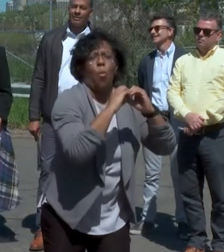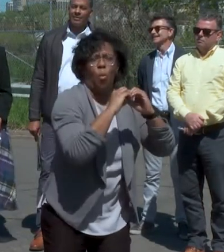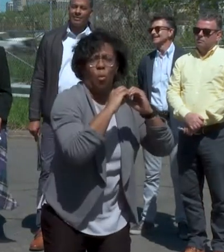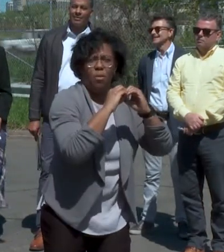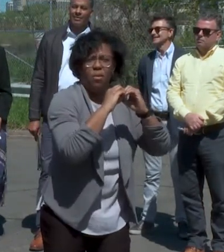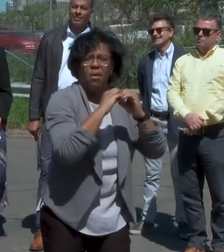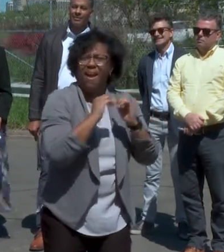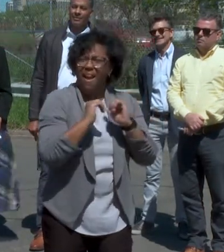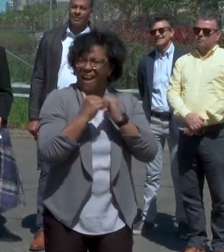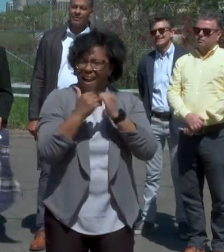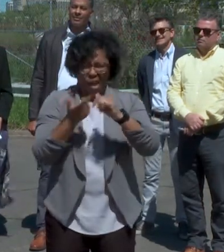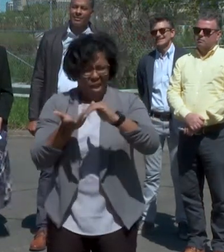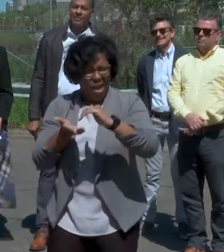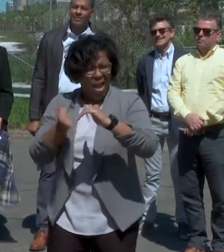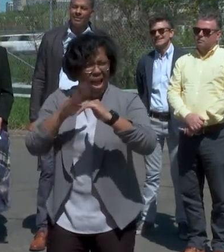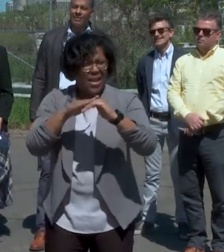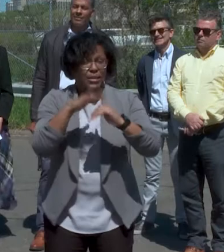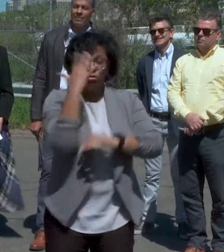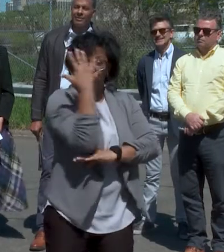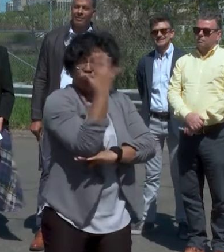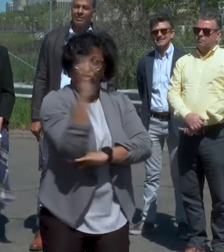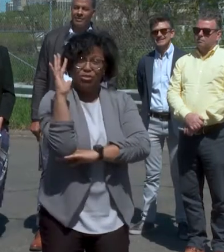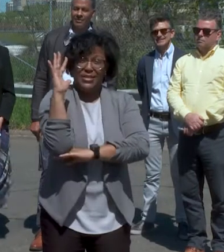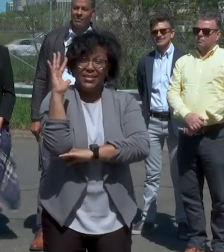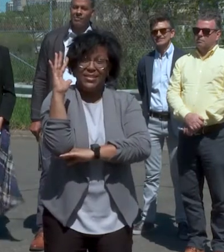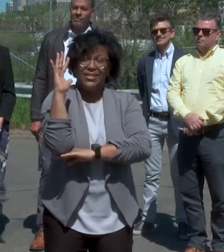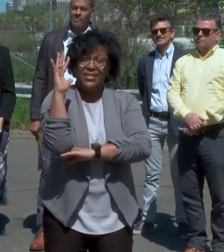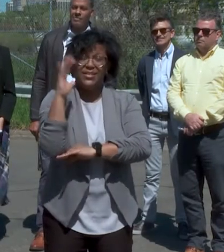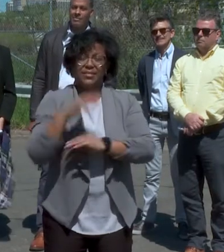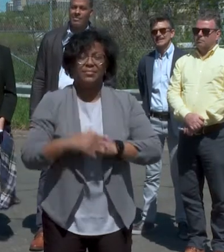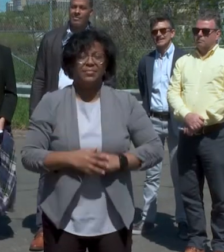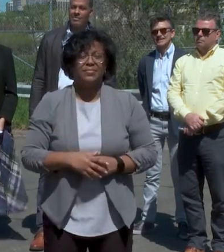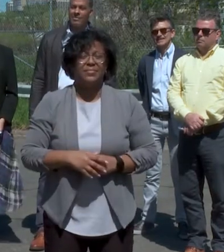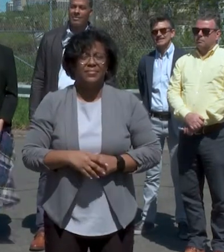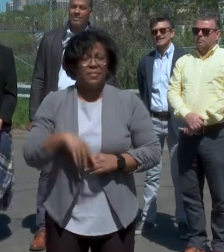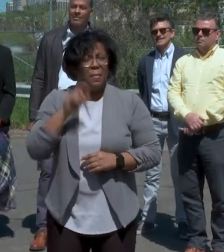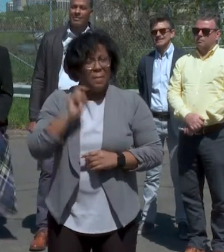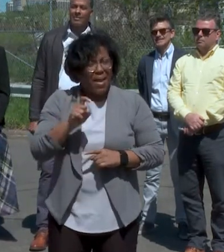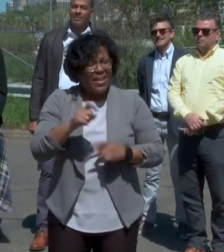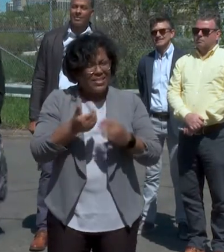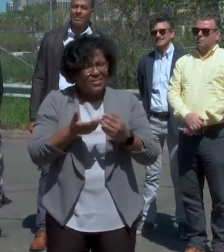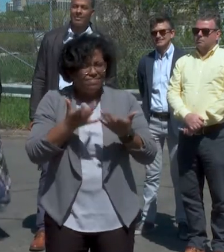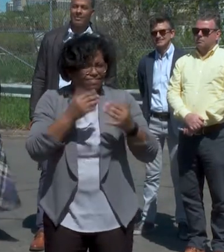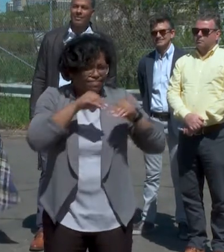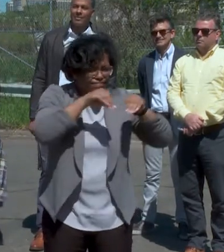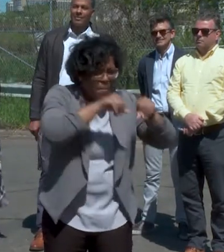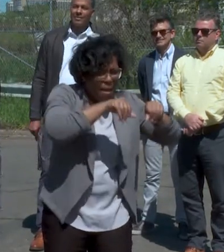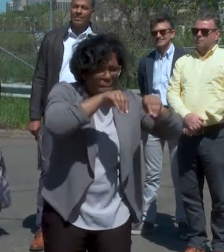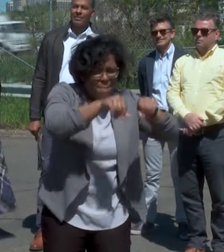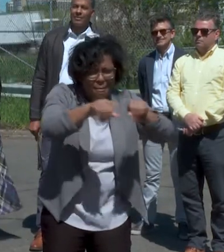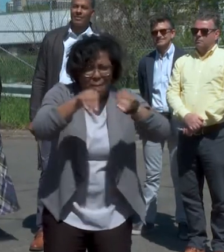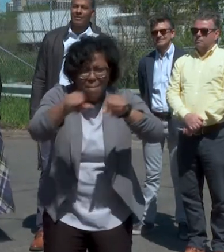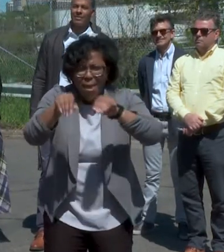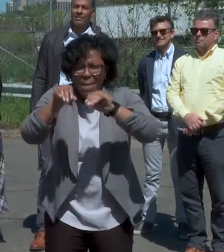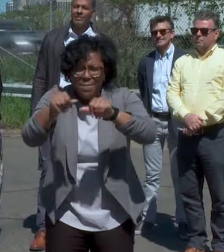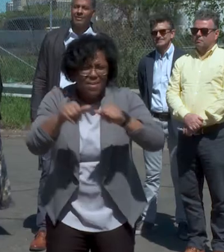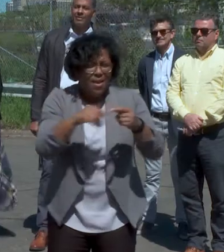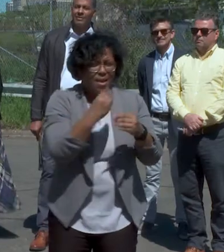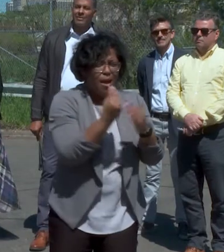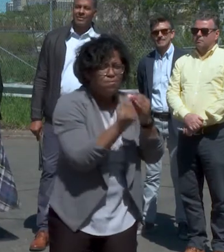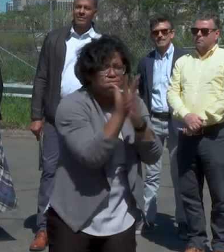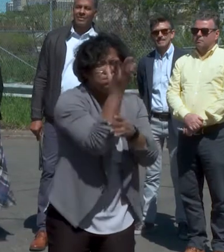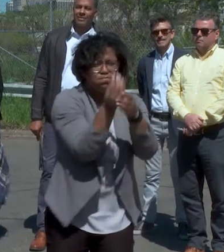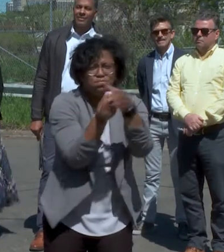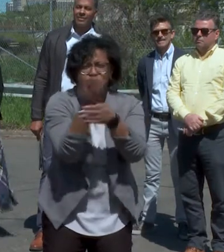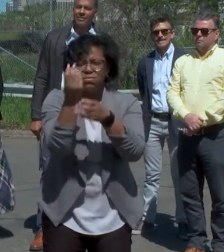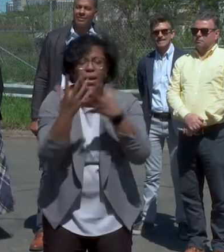trees in our city, we need to do that affirmative offense work where we're going in and literally planting as many trees as we possibly can.